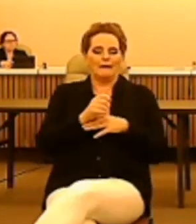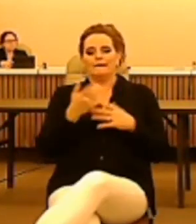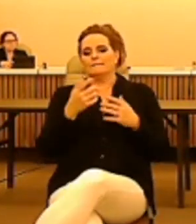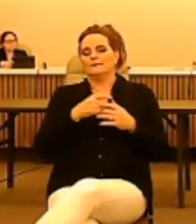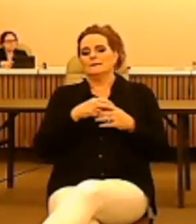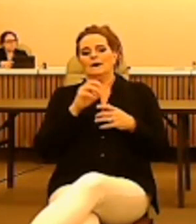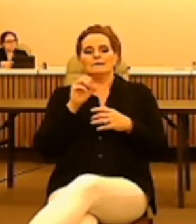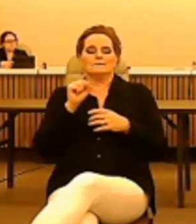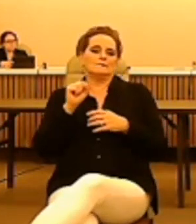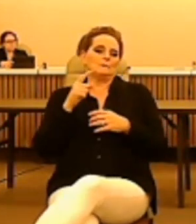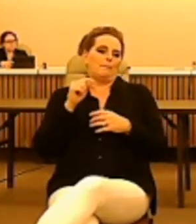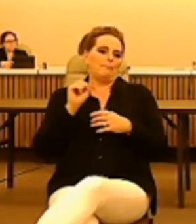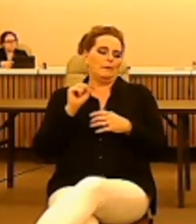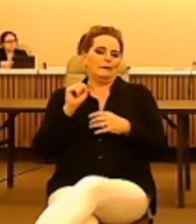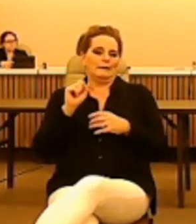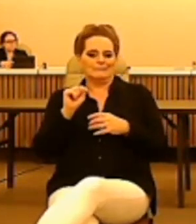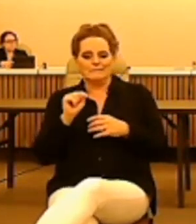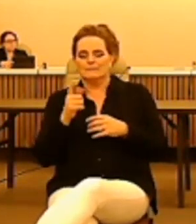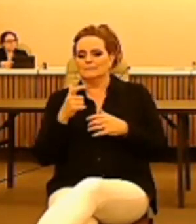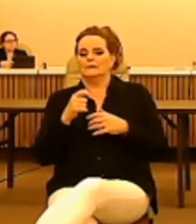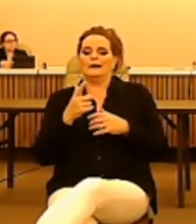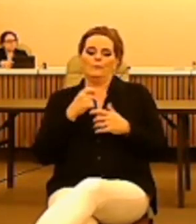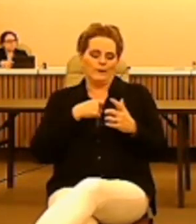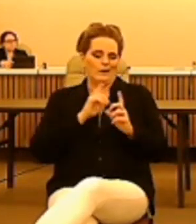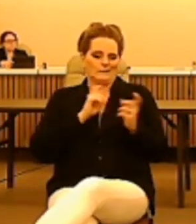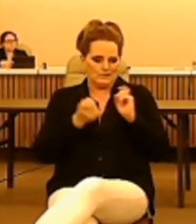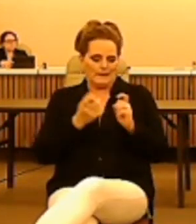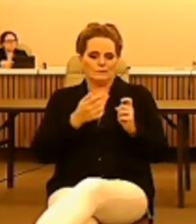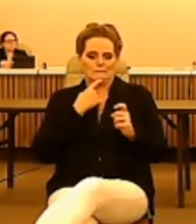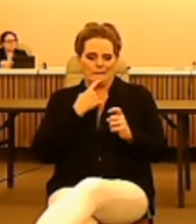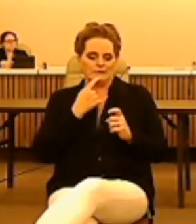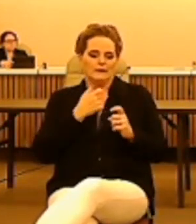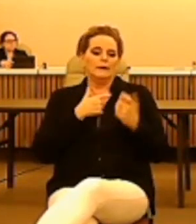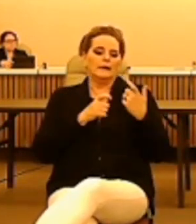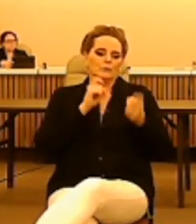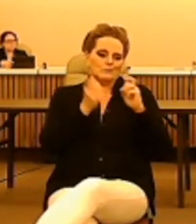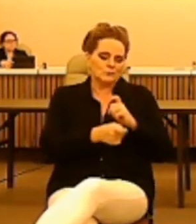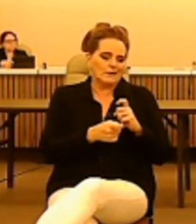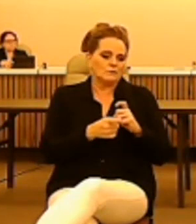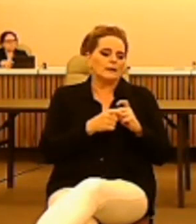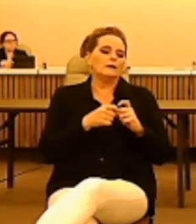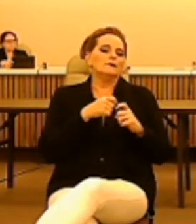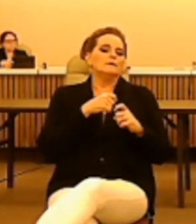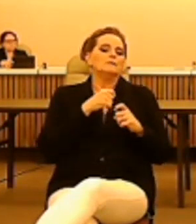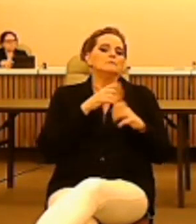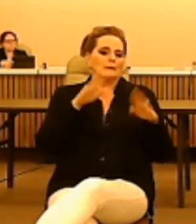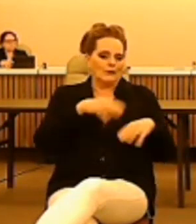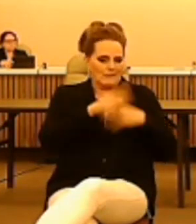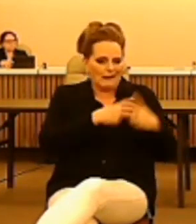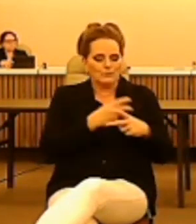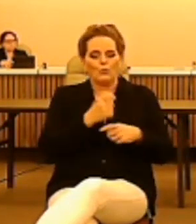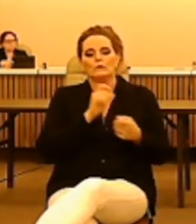sense. Instead, we want to change it to where it basically says that there's either a change in dwelling types or a change in floor